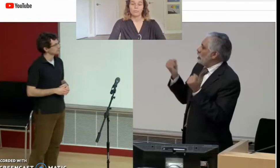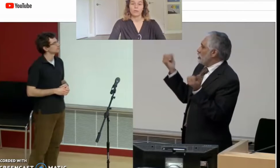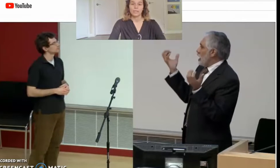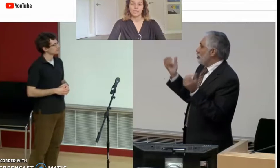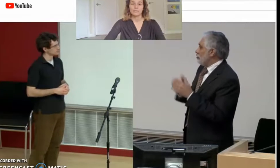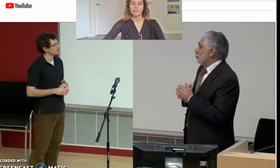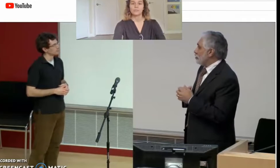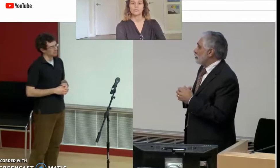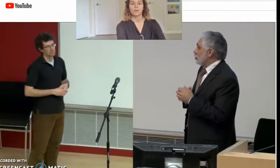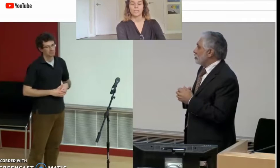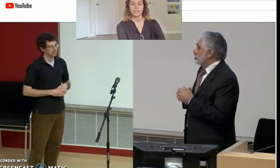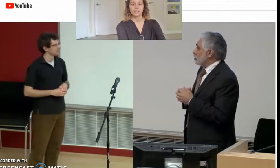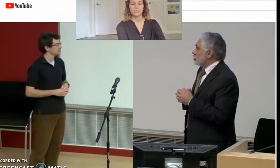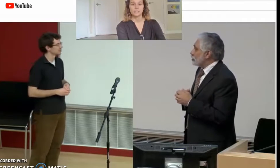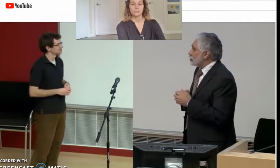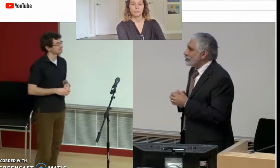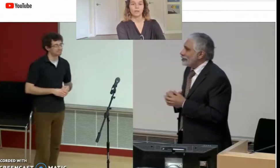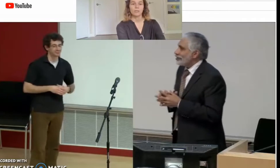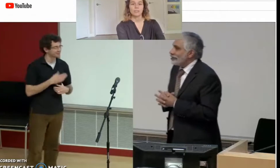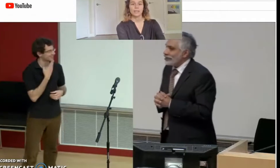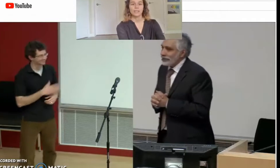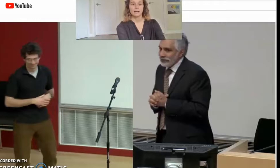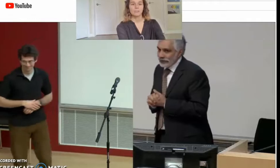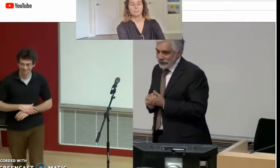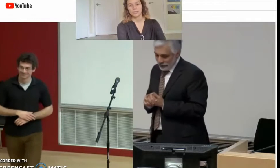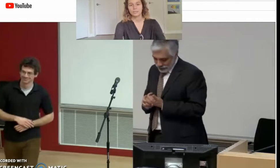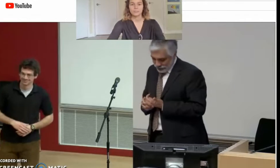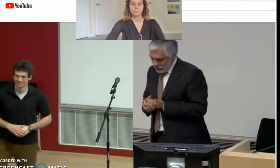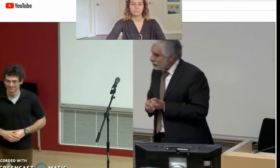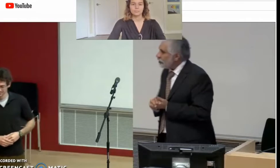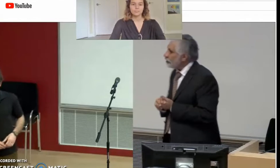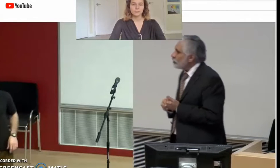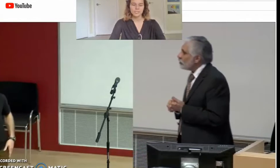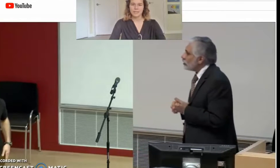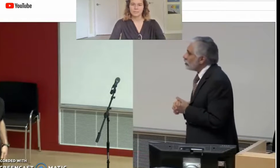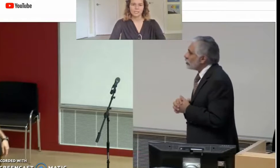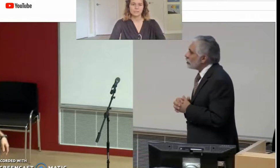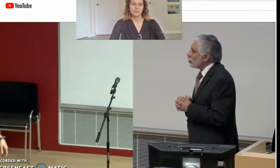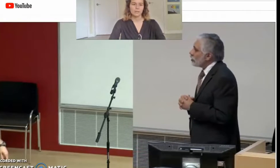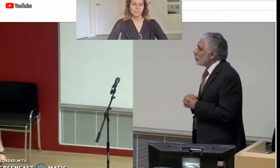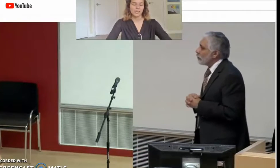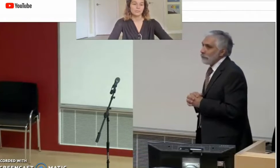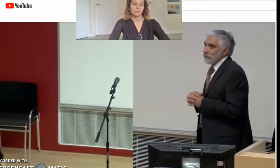L1, they can develop strong English skills as well that can help them read. Same concept. Thank you so much.